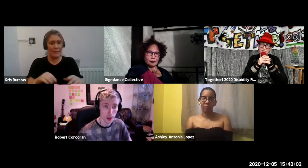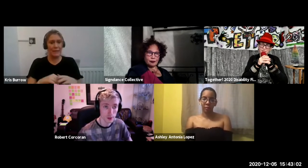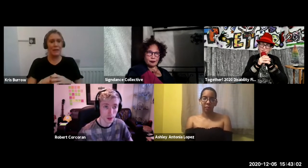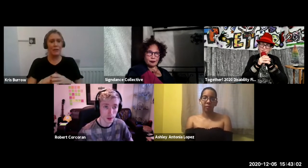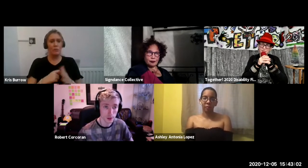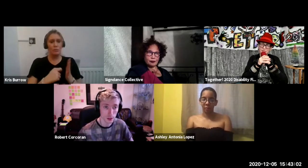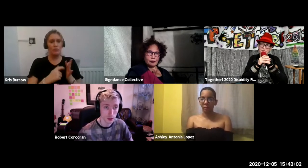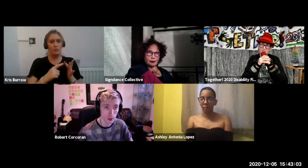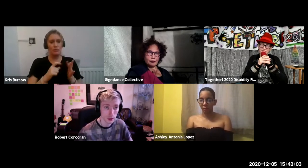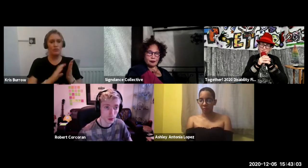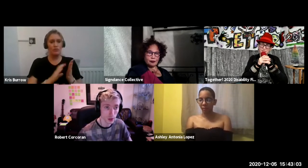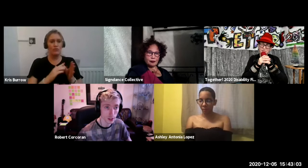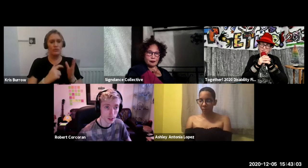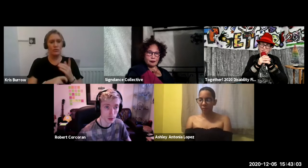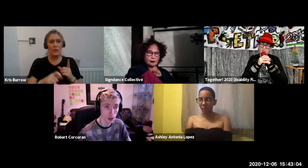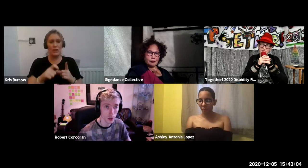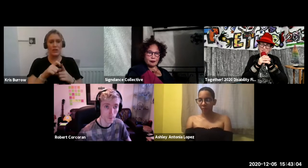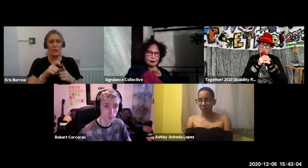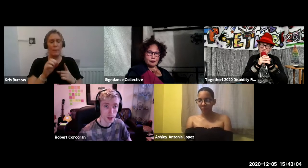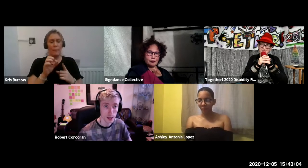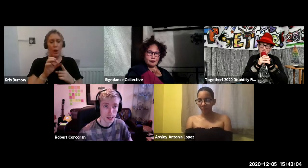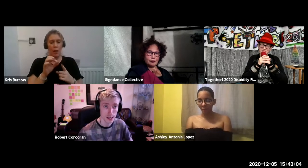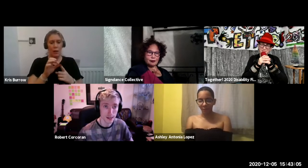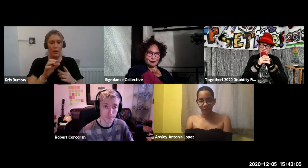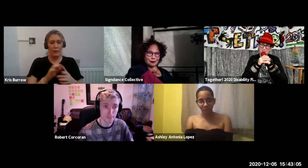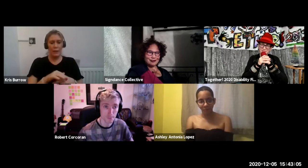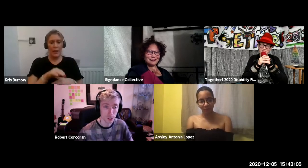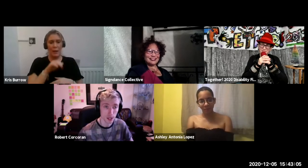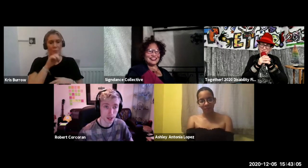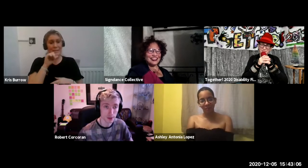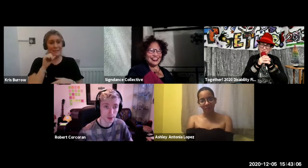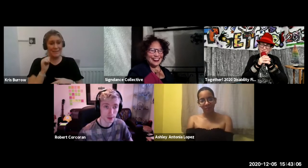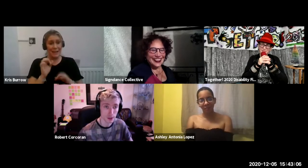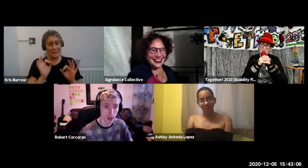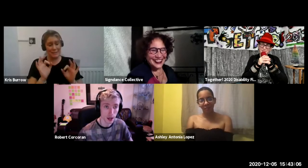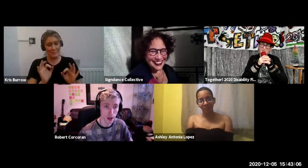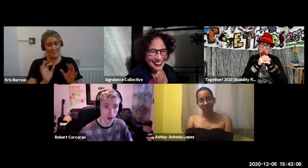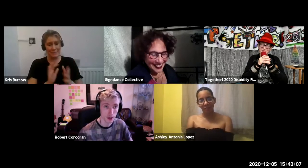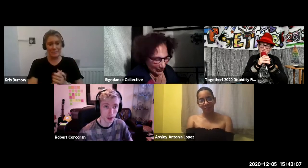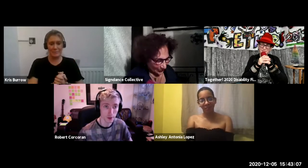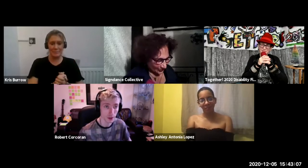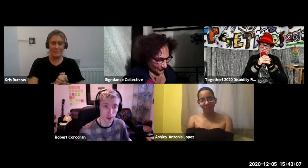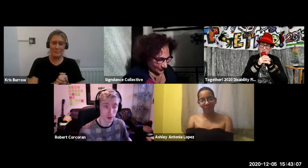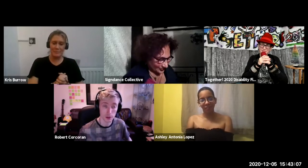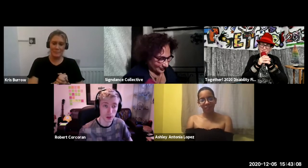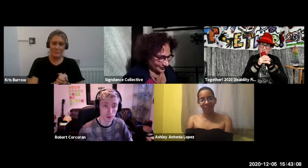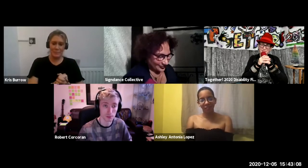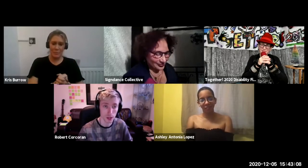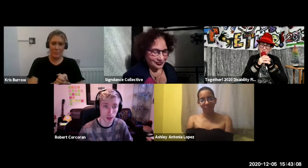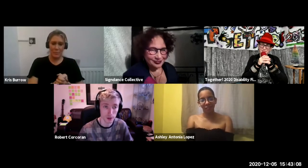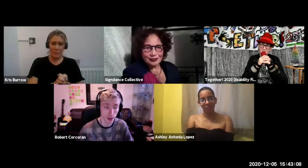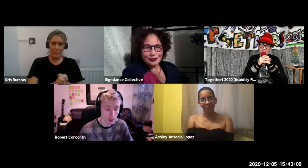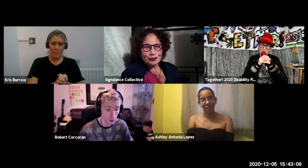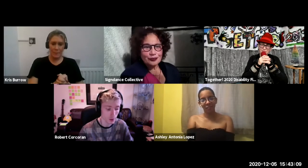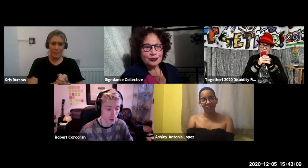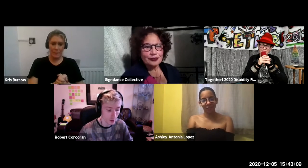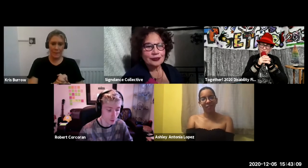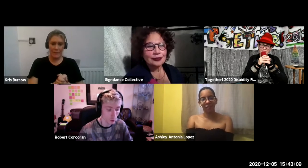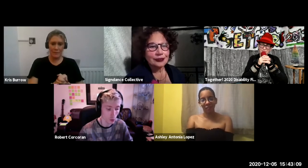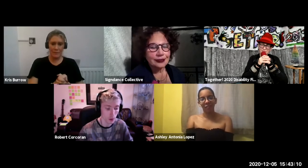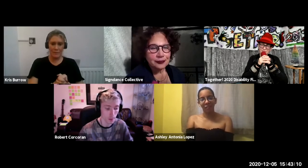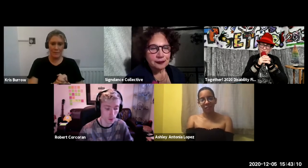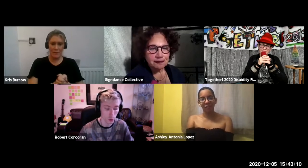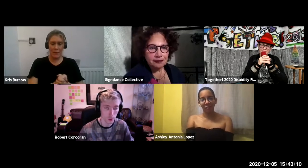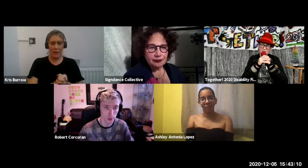So that's a nice little Easter egg as well. And yeah, I think that's just it's a nice one. It's a